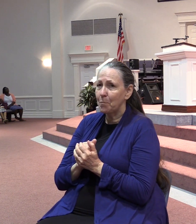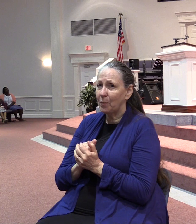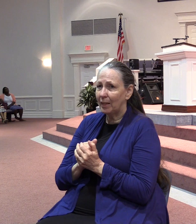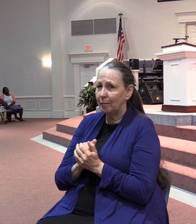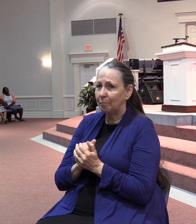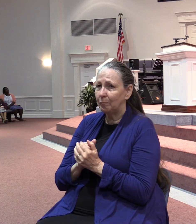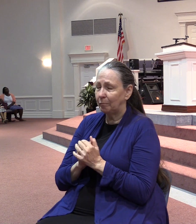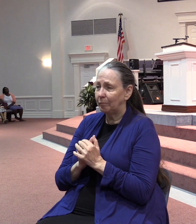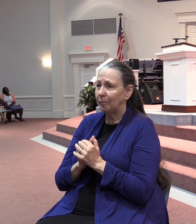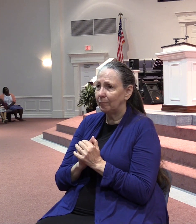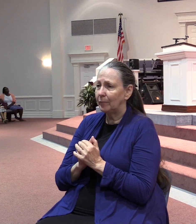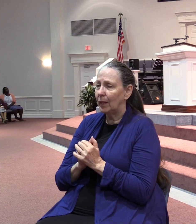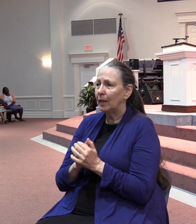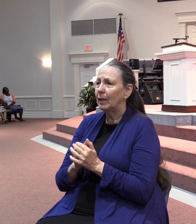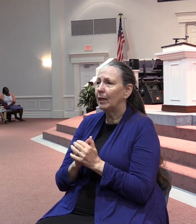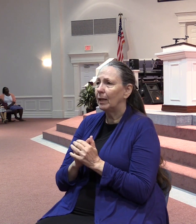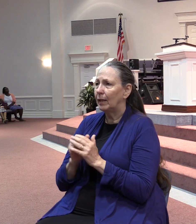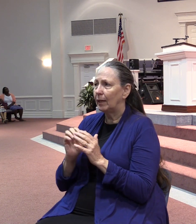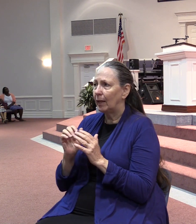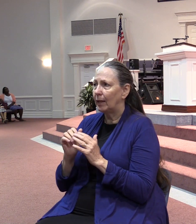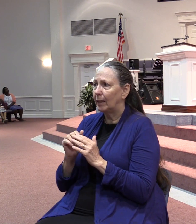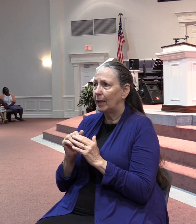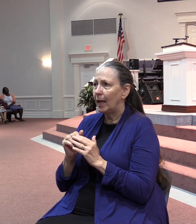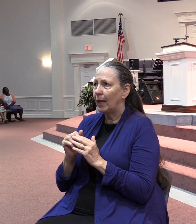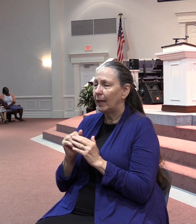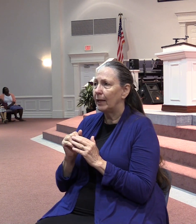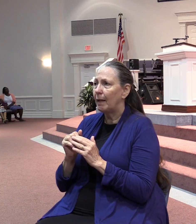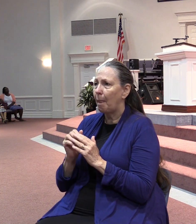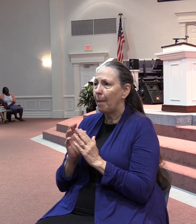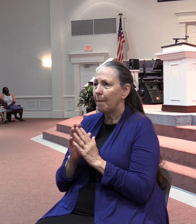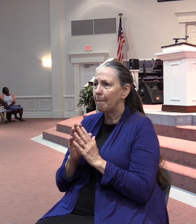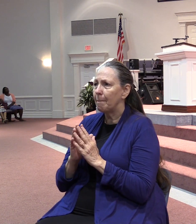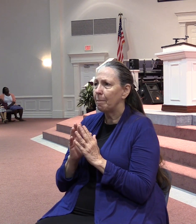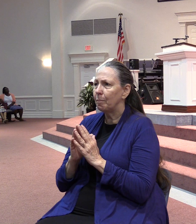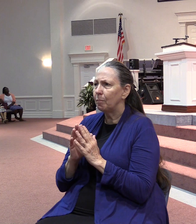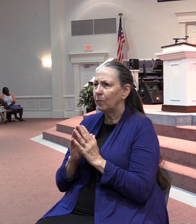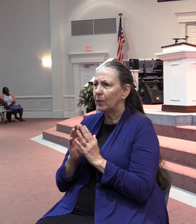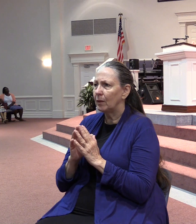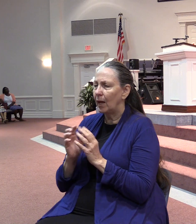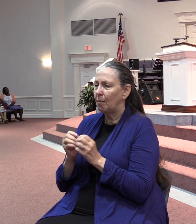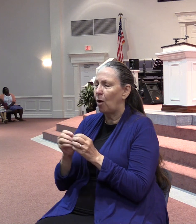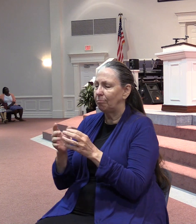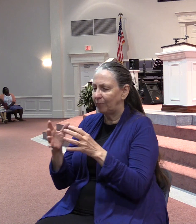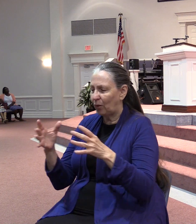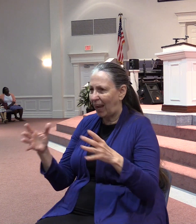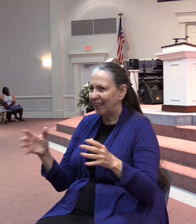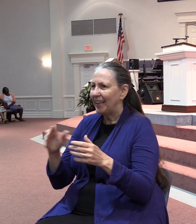Hallelujah. Yeah. And multiply. Yeah. And this morning when I was going over this, looking at it, this is what hit me, and I wrote this down.